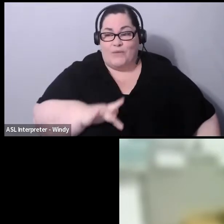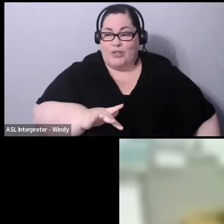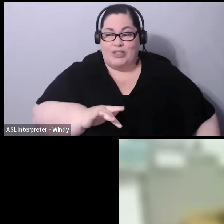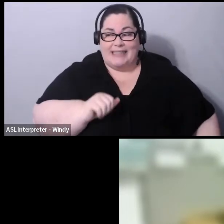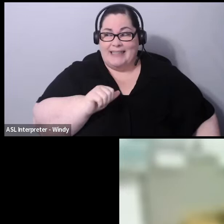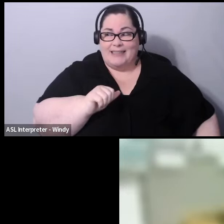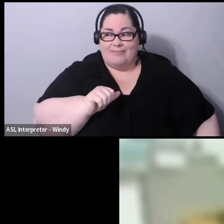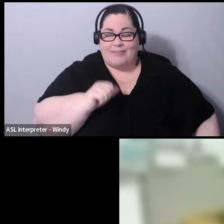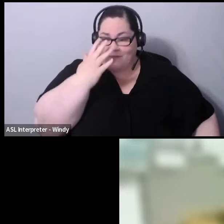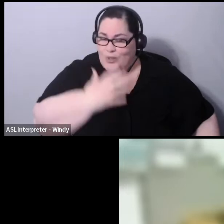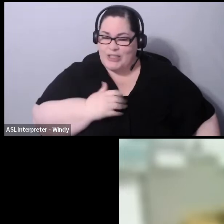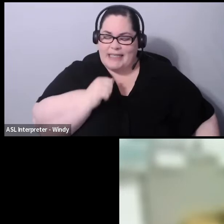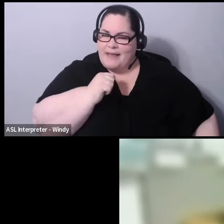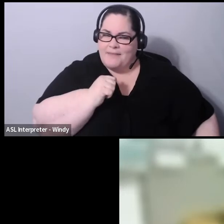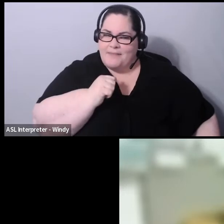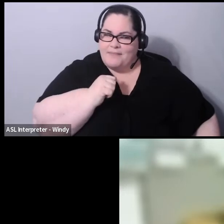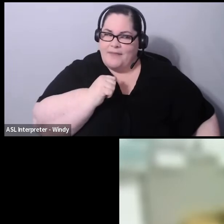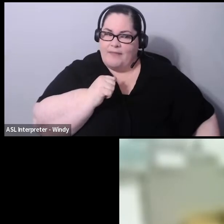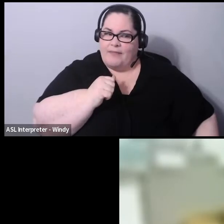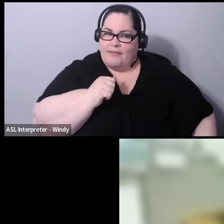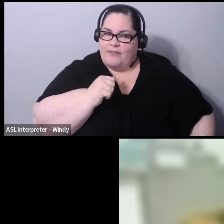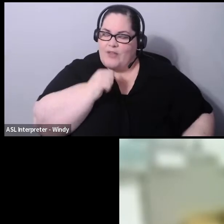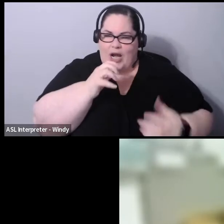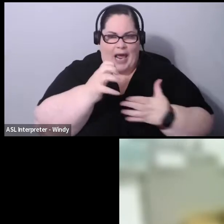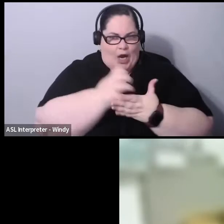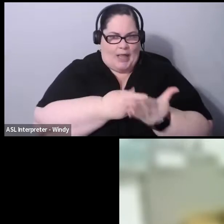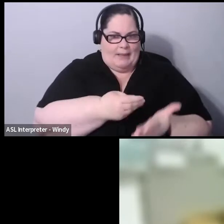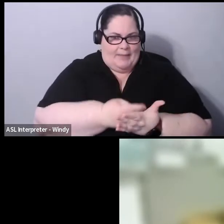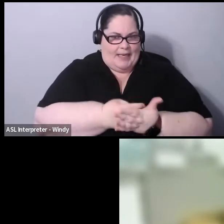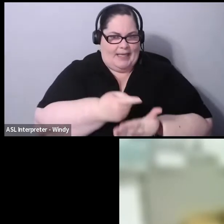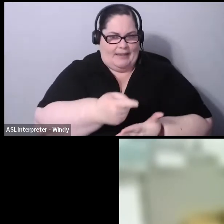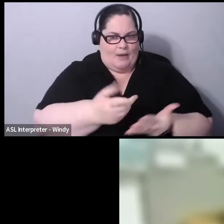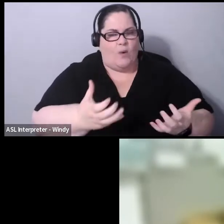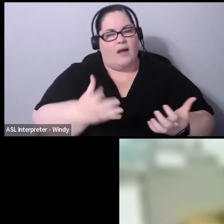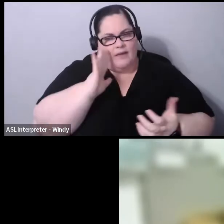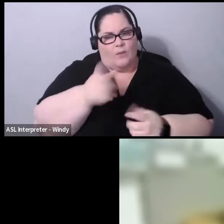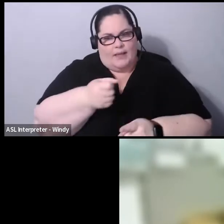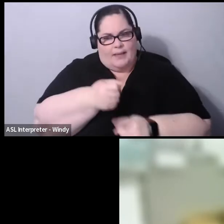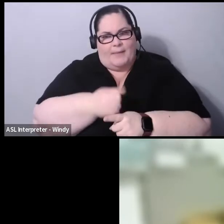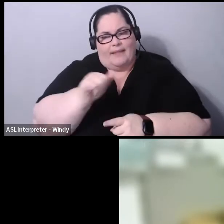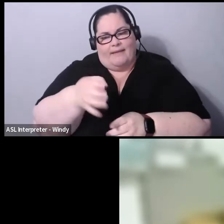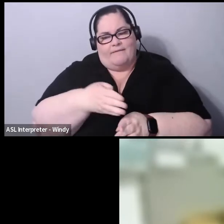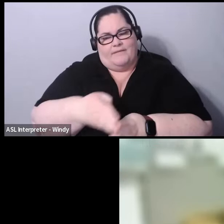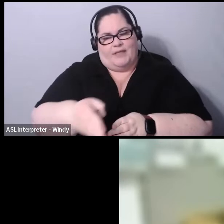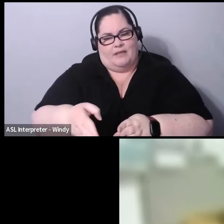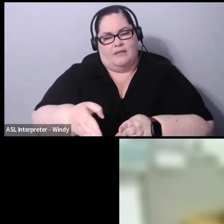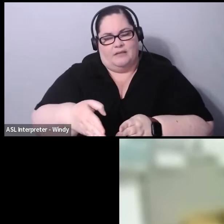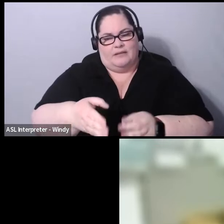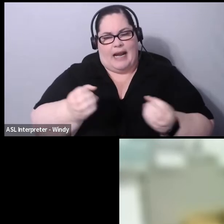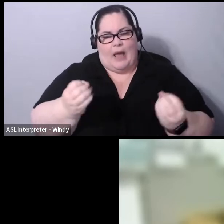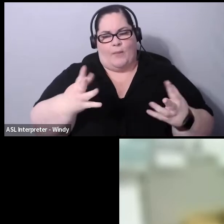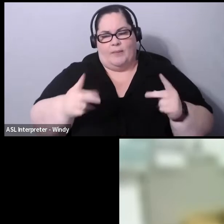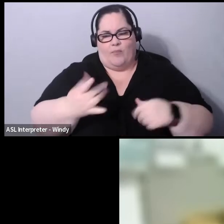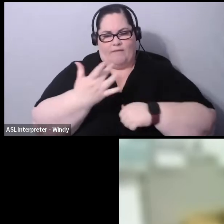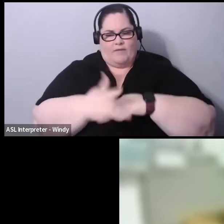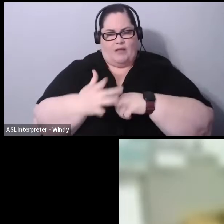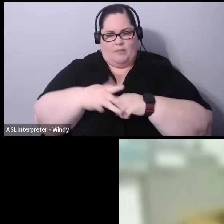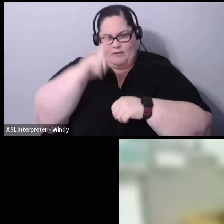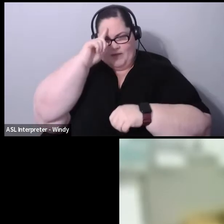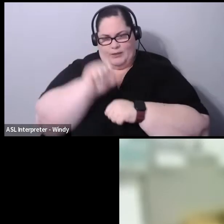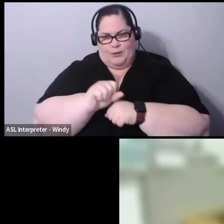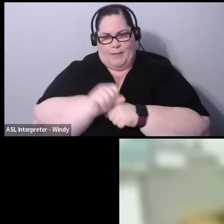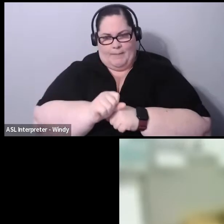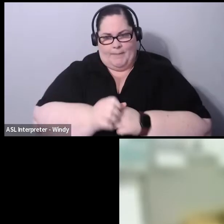not having the pay that maybe they would like. This impacts that field and in the amount of caregivers that are